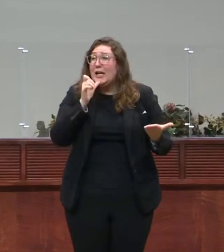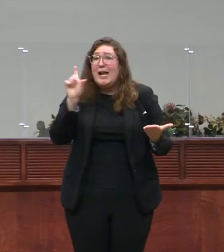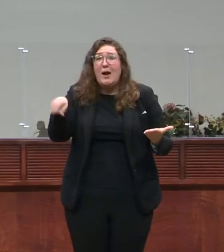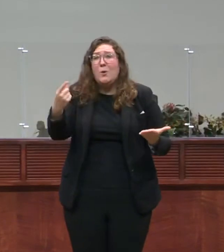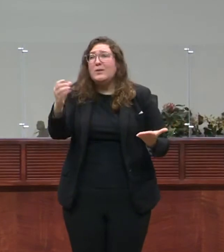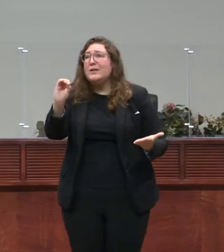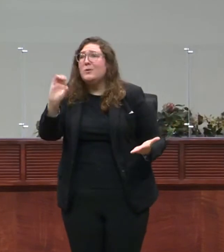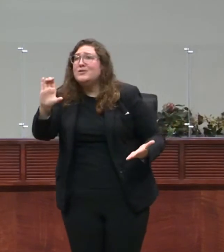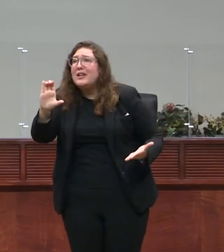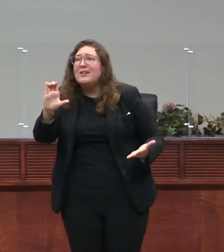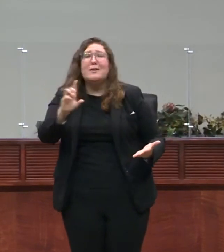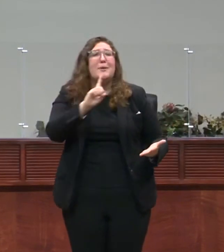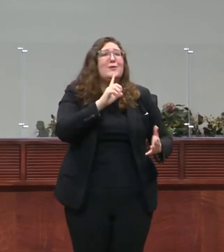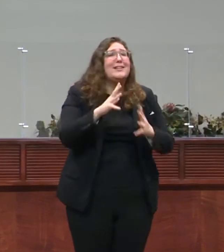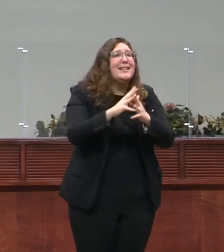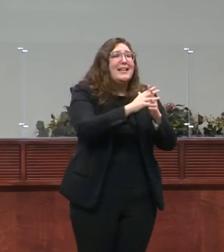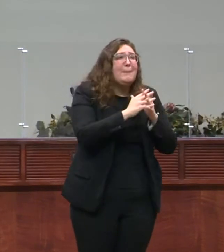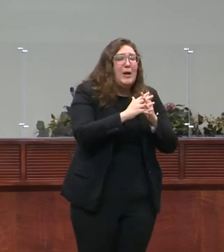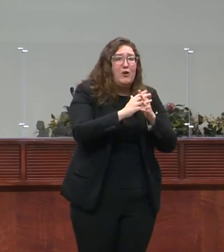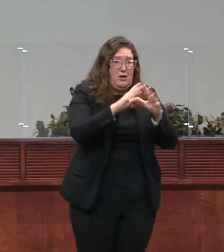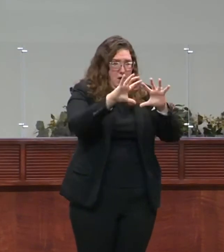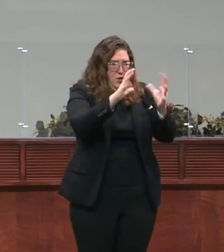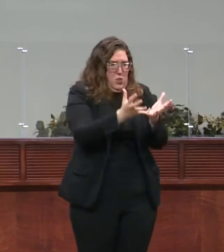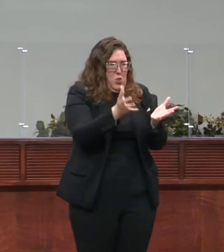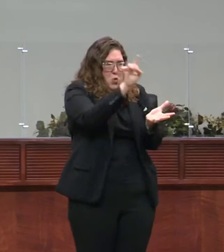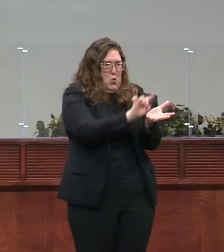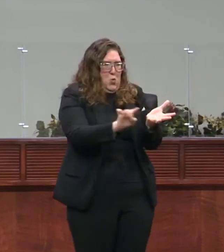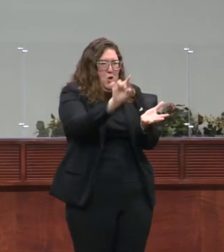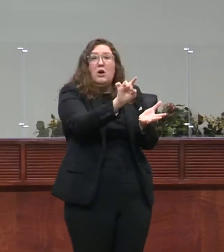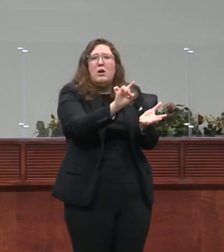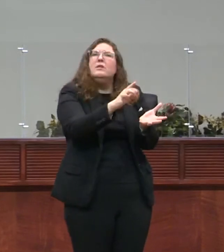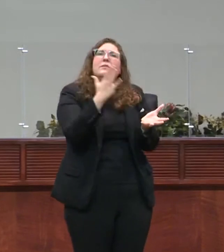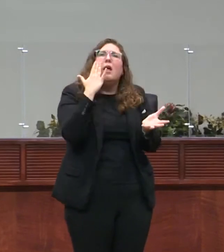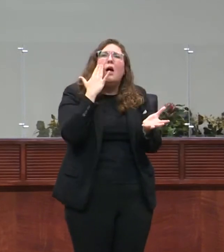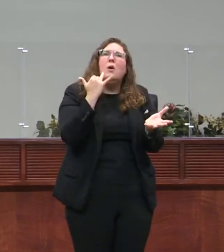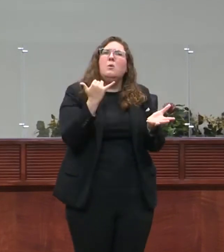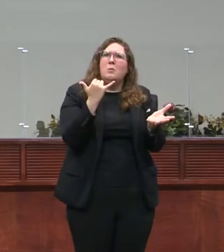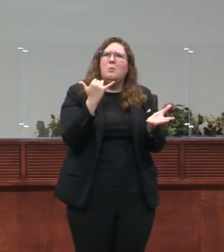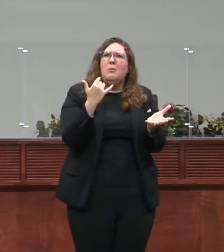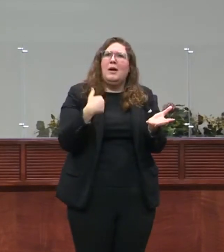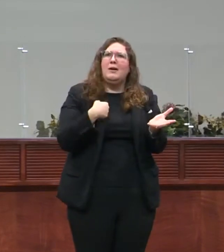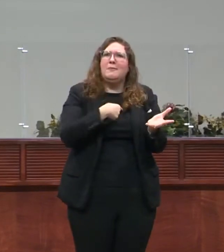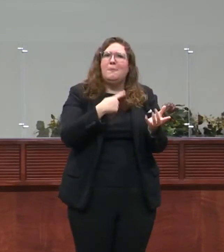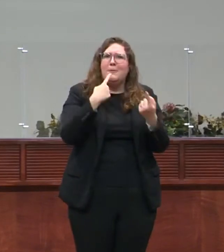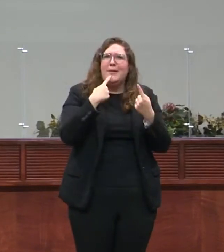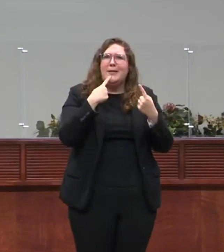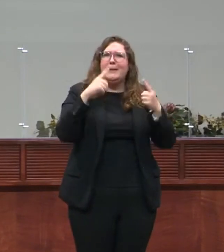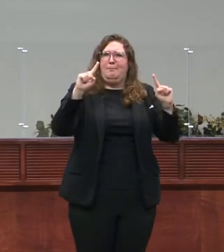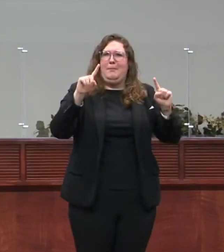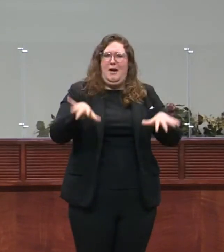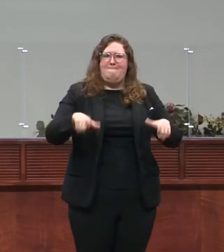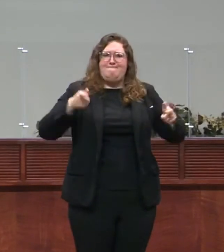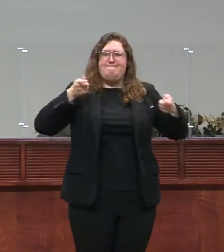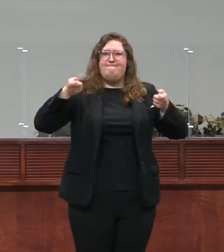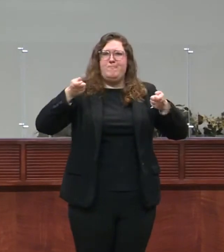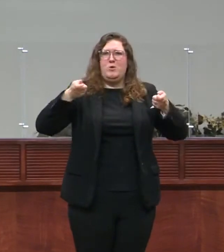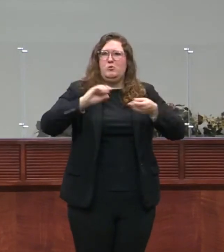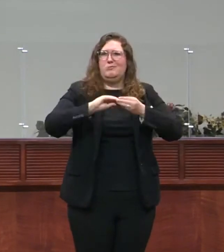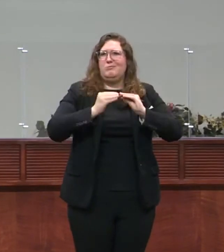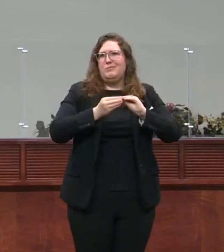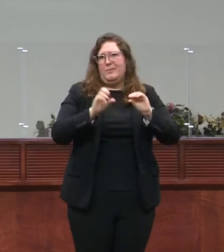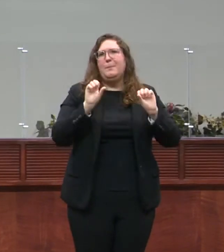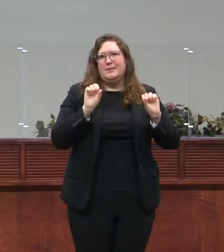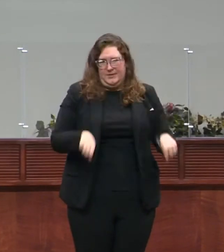across the globe as we possibly can, because that is the way where we can truly control